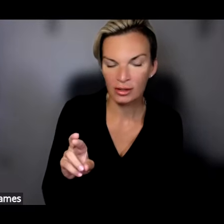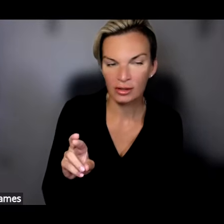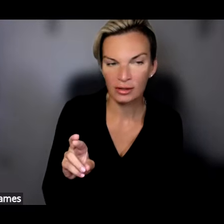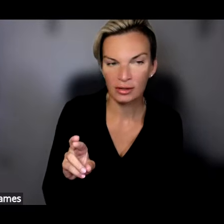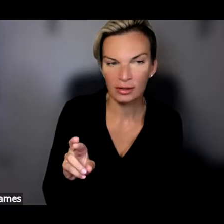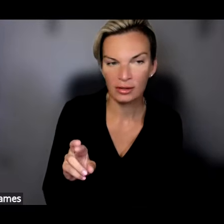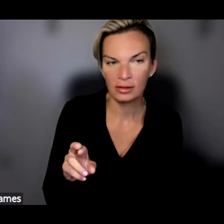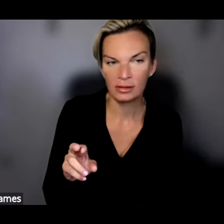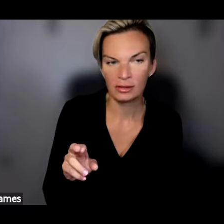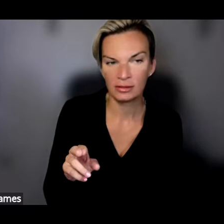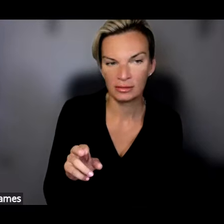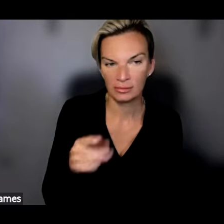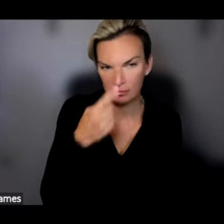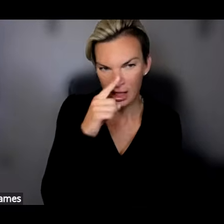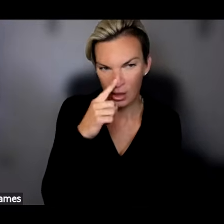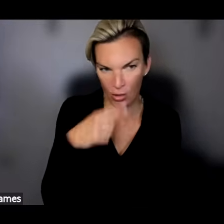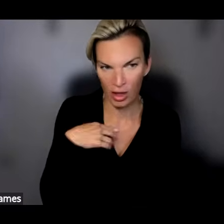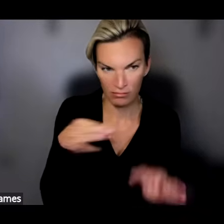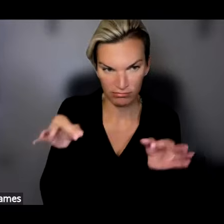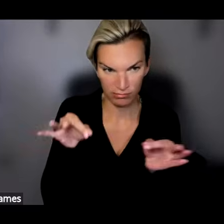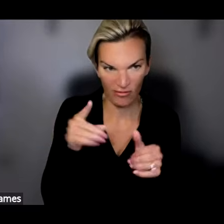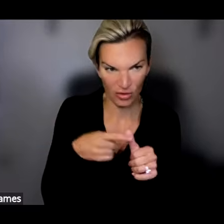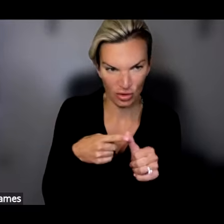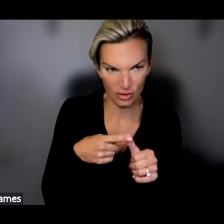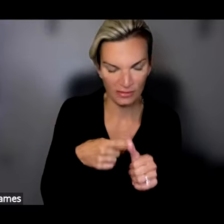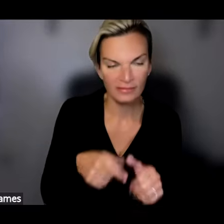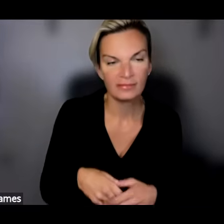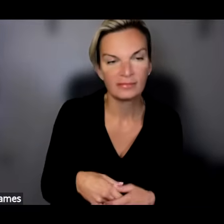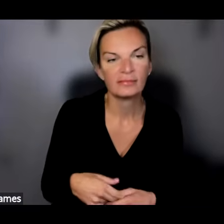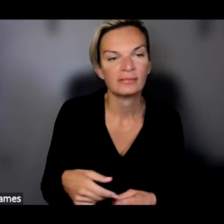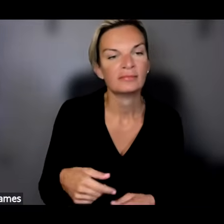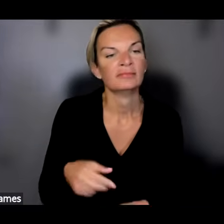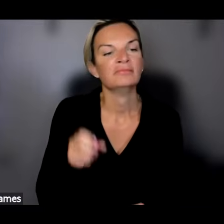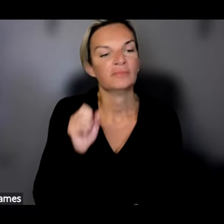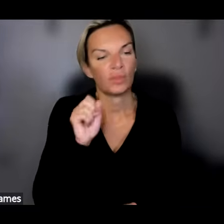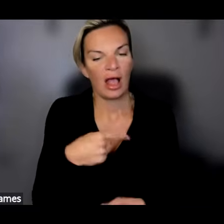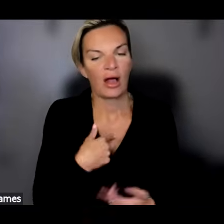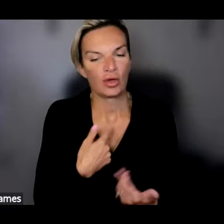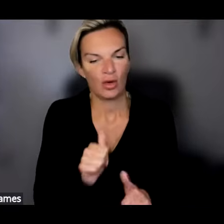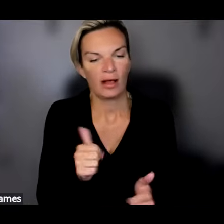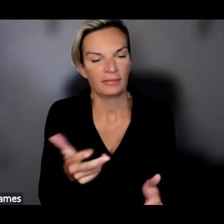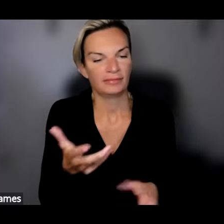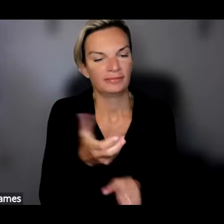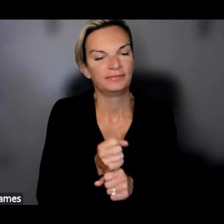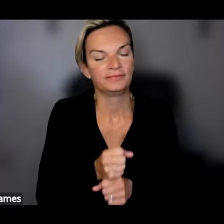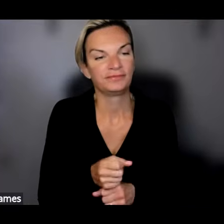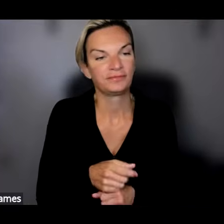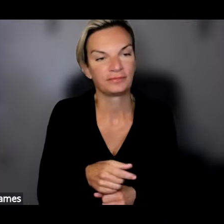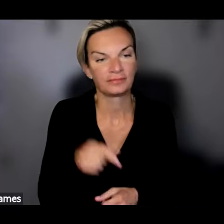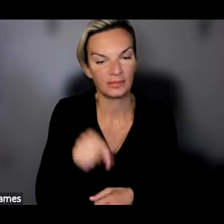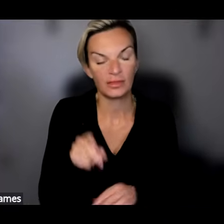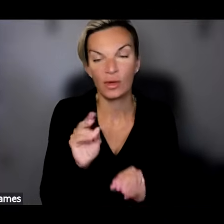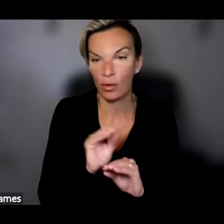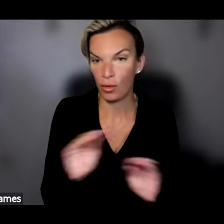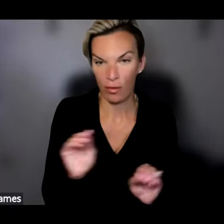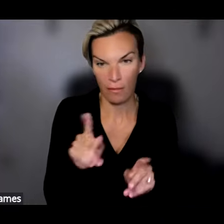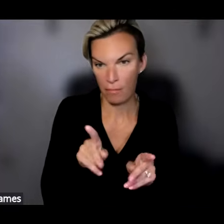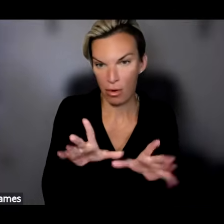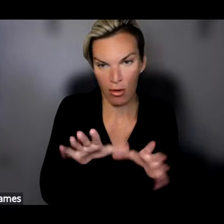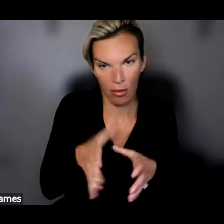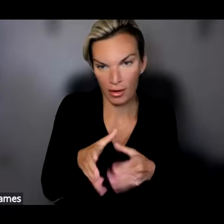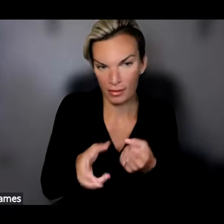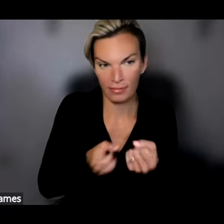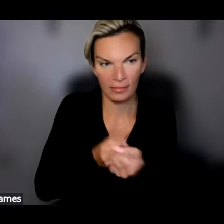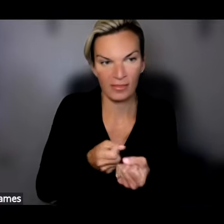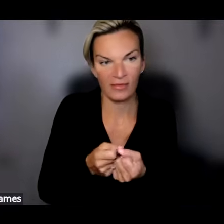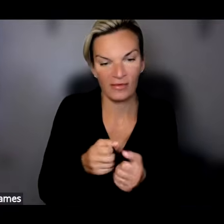to intro this? Is that fair? Sure, I'll try to be quick, Chair Housekamp. So this is a no party affiliation candidate for State Senate